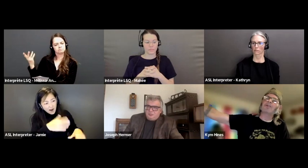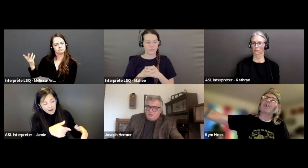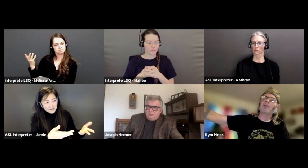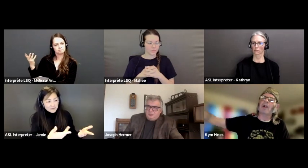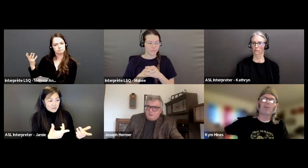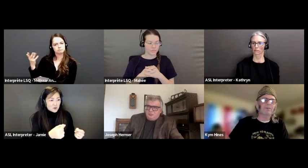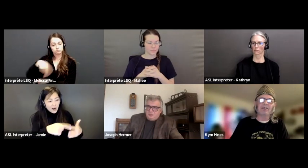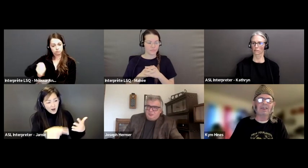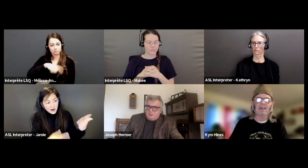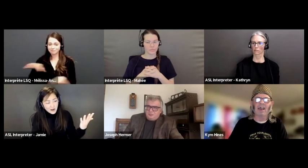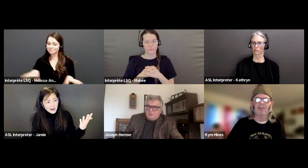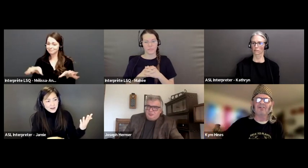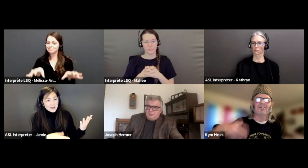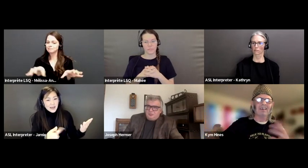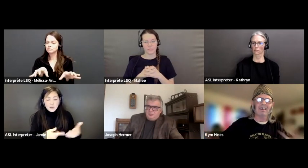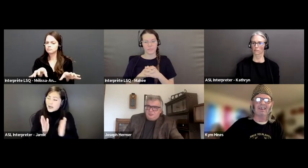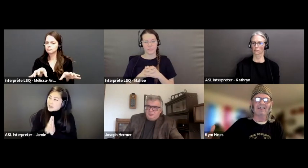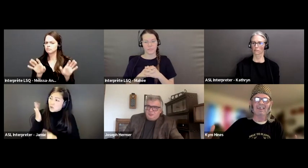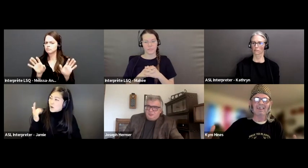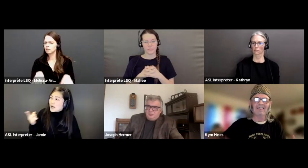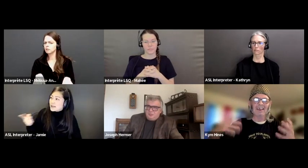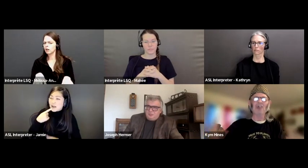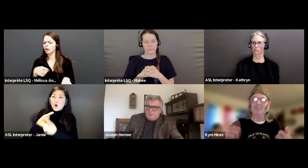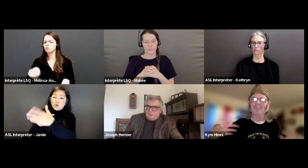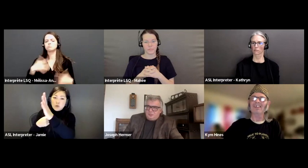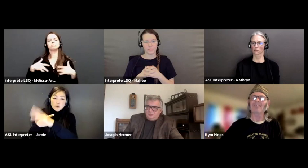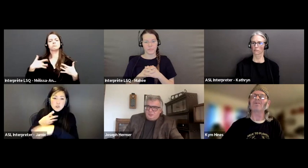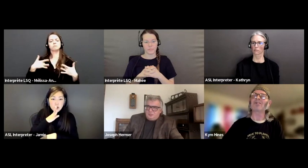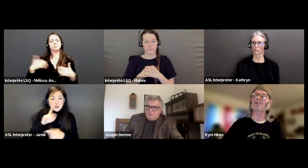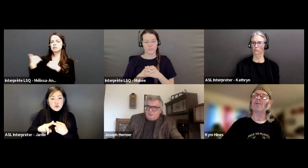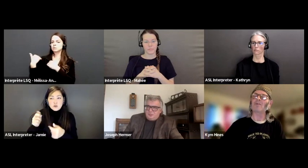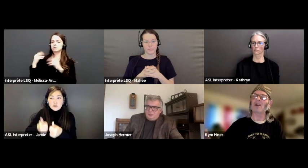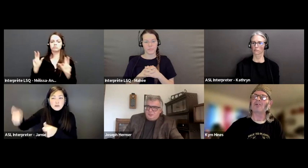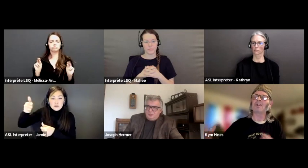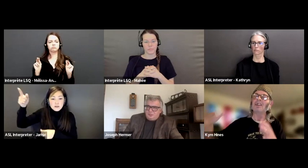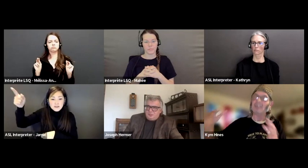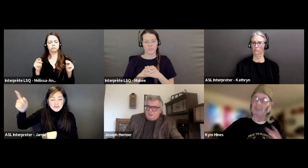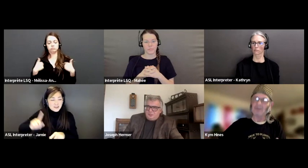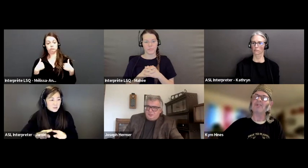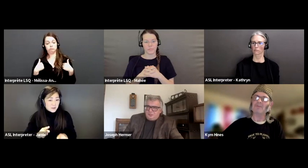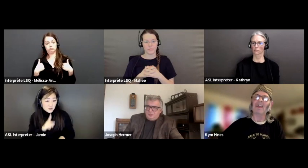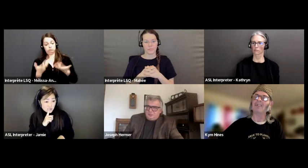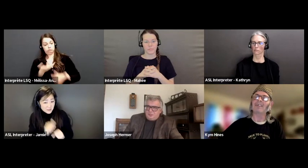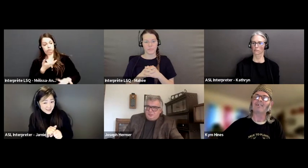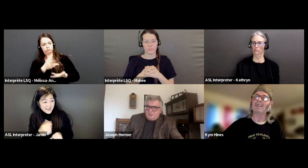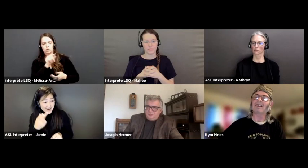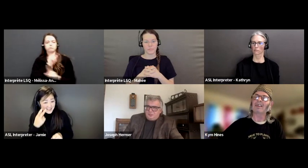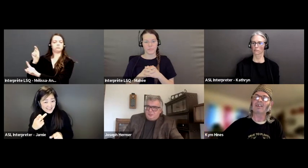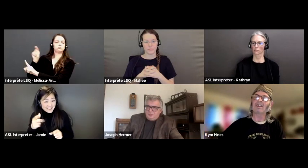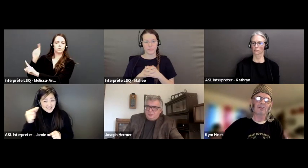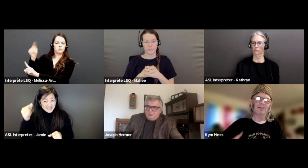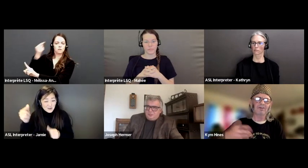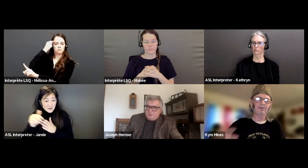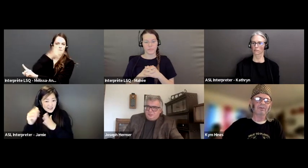people because they have the power, but really I don't see that our elected officials have the power in the municipalities,